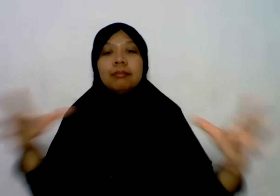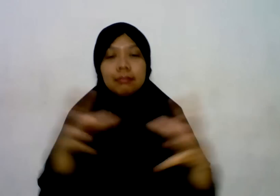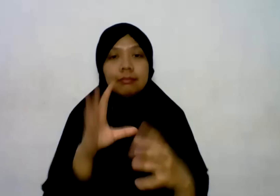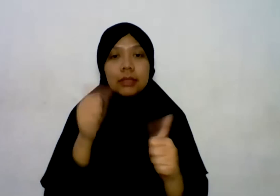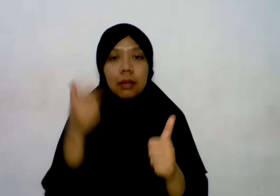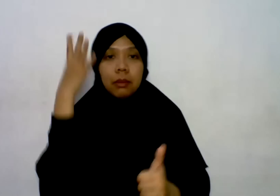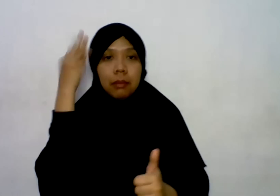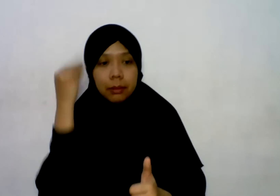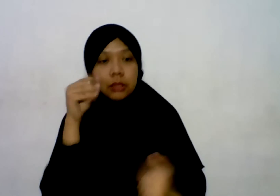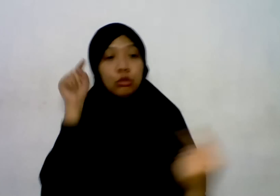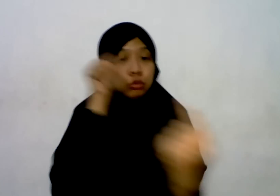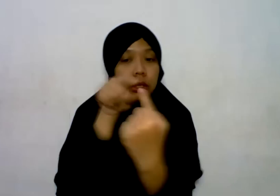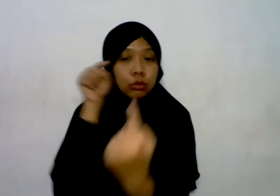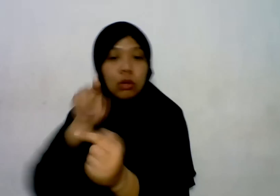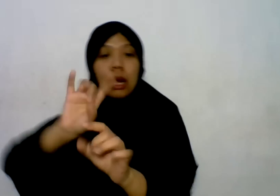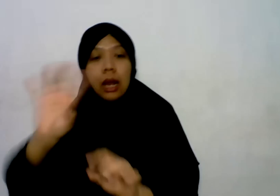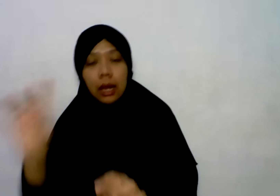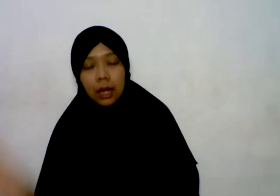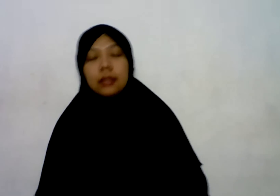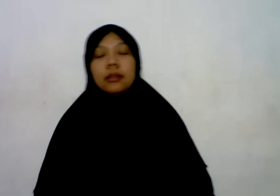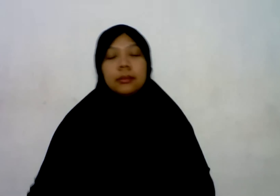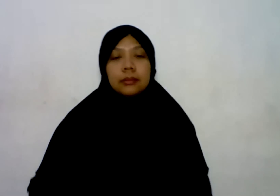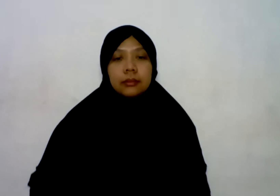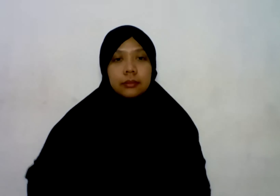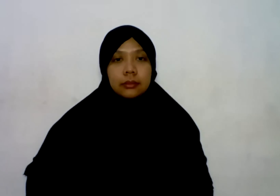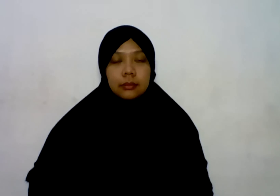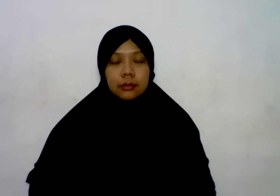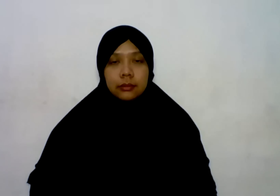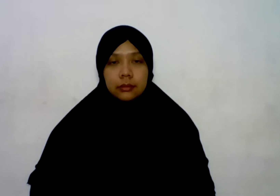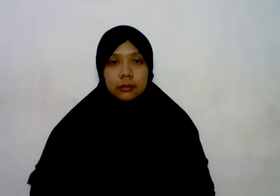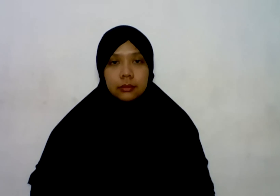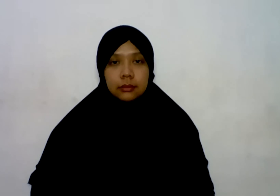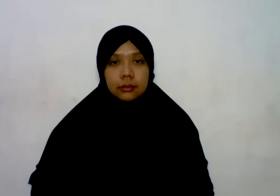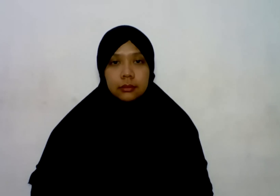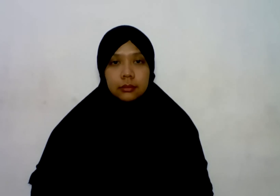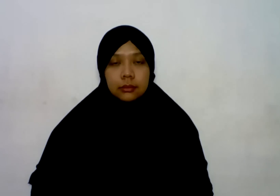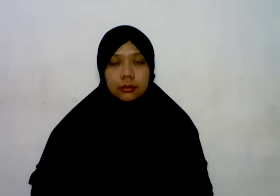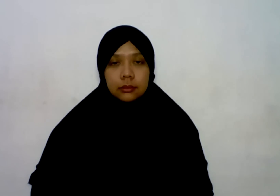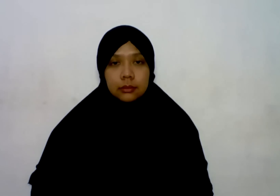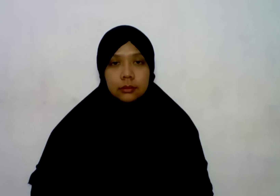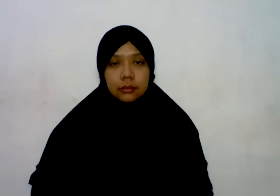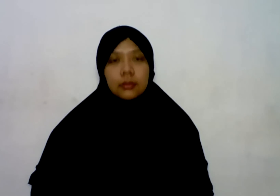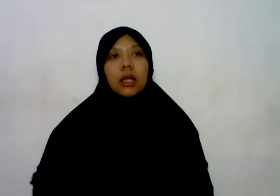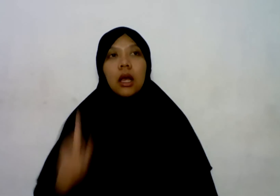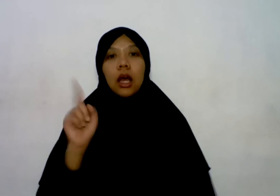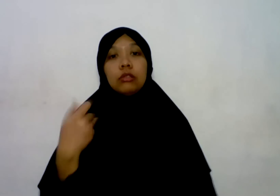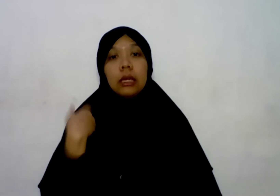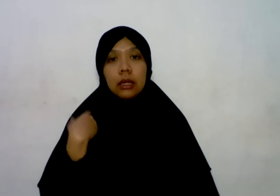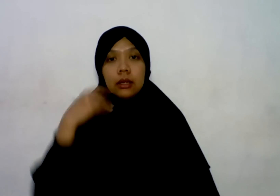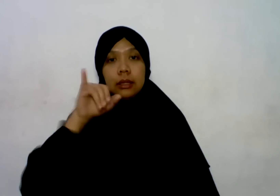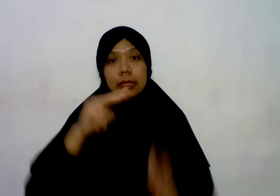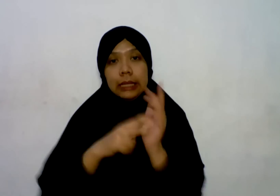a commitment. So it's about the timeline. It's about a clear indicators on the